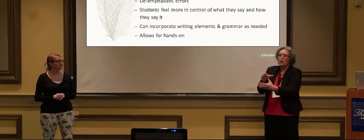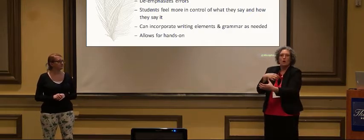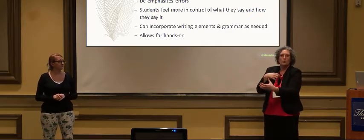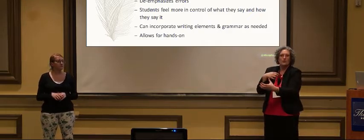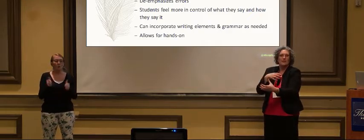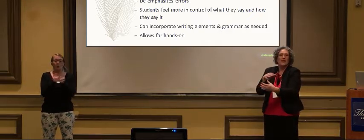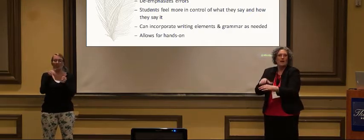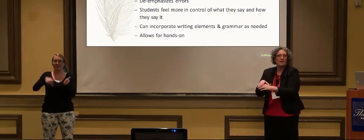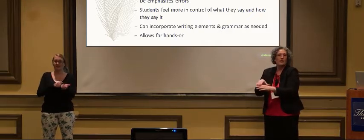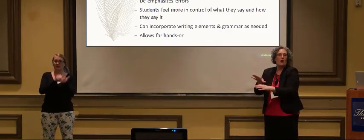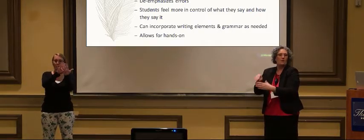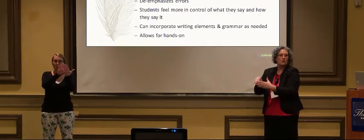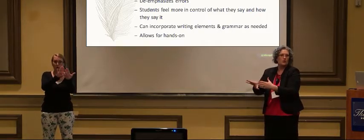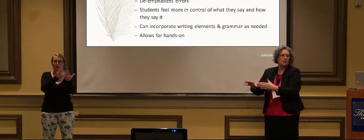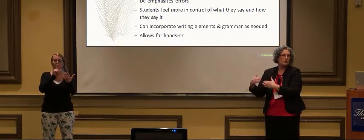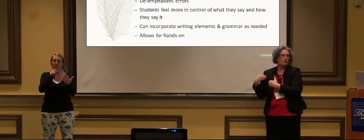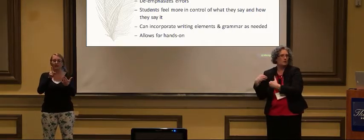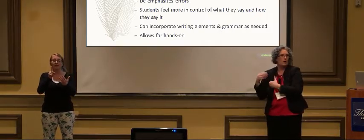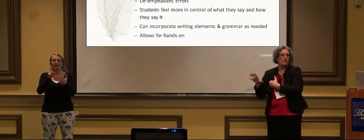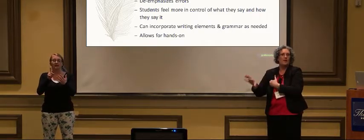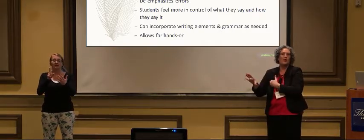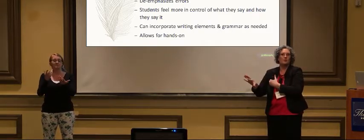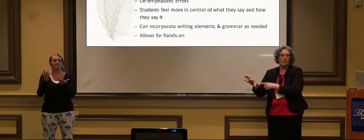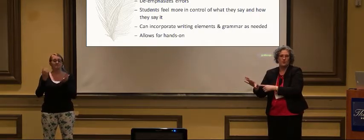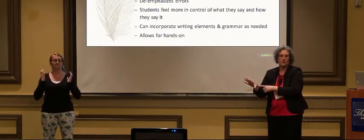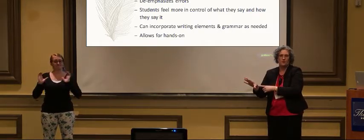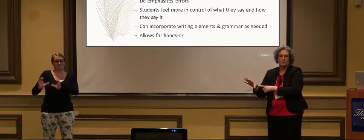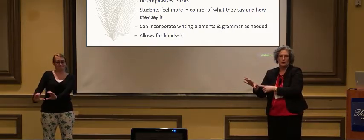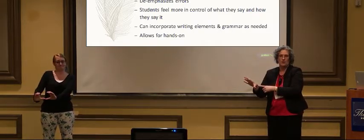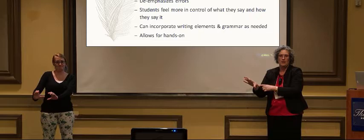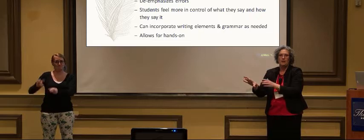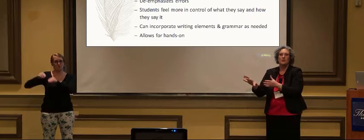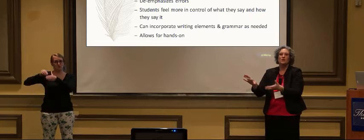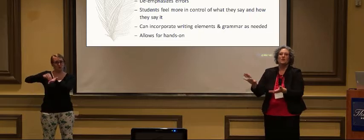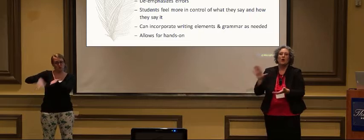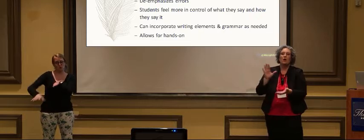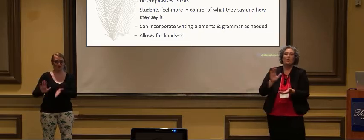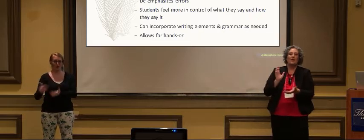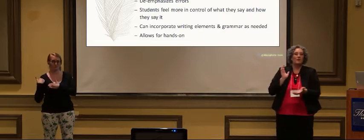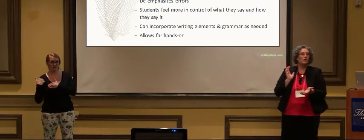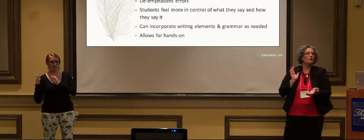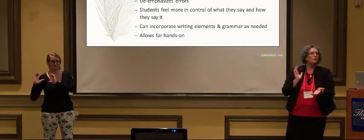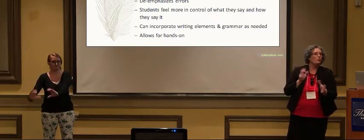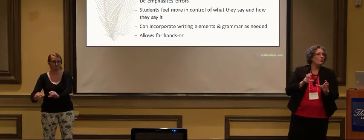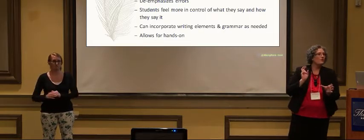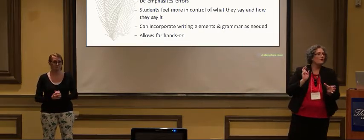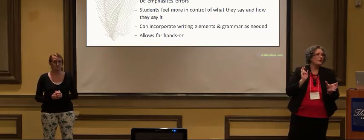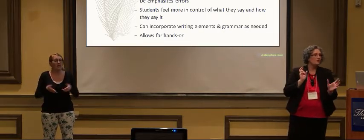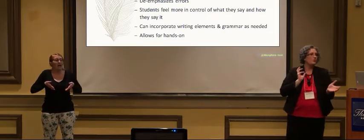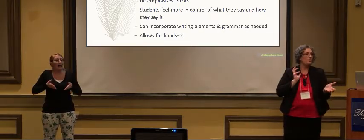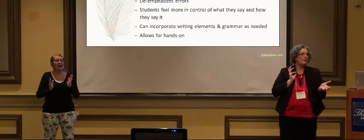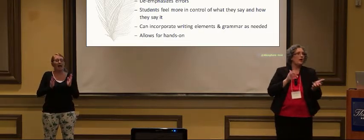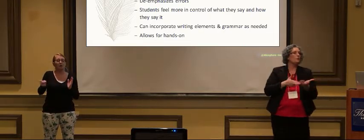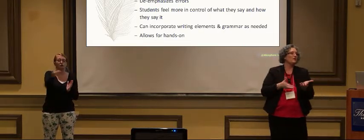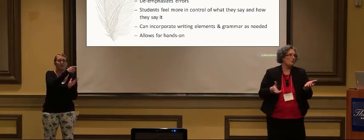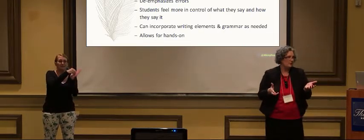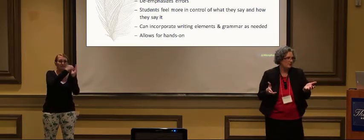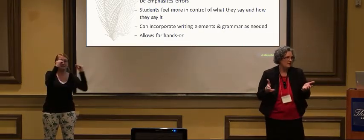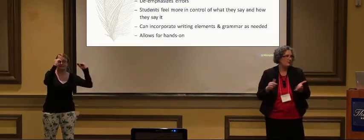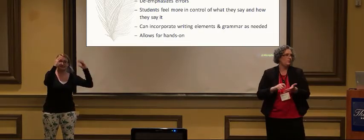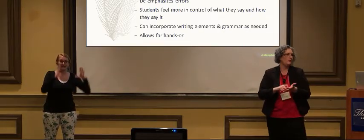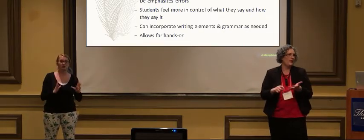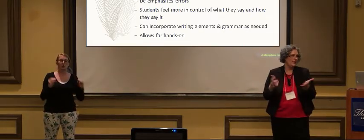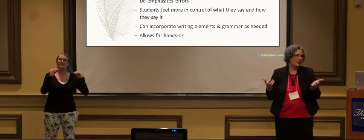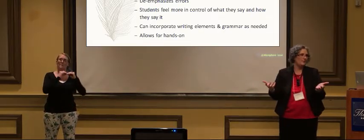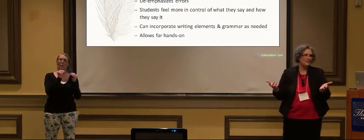With this approach, it's heavily on the student. They're responsible for doing it. So it allows you more of a freedom to be a